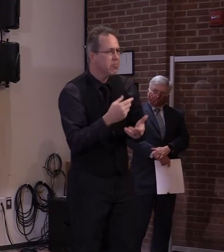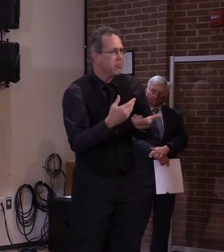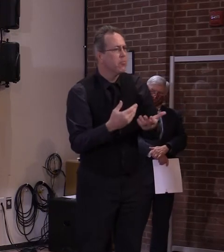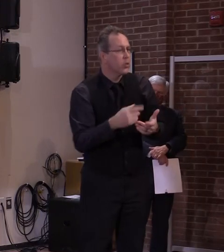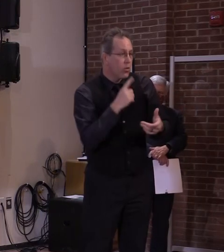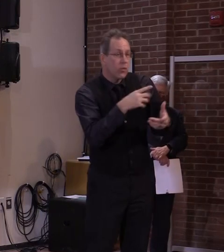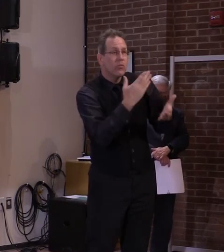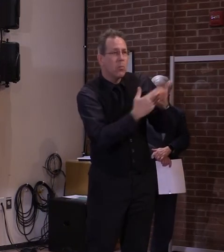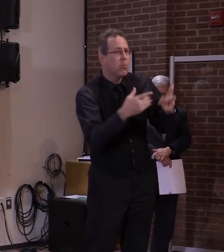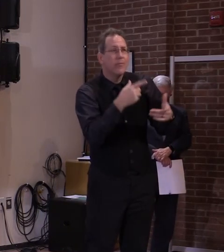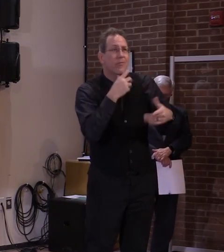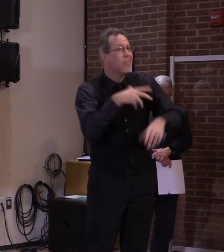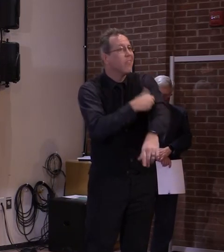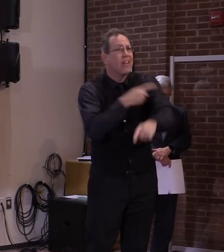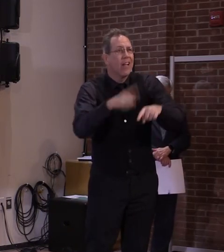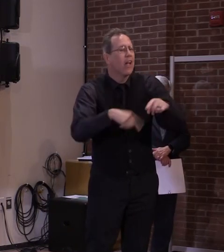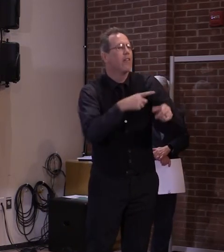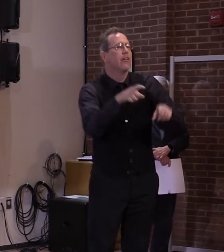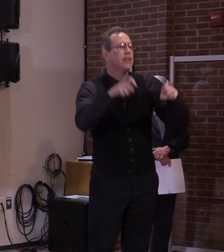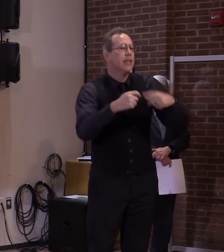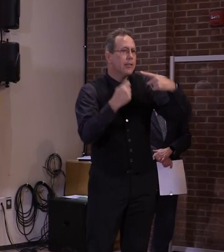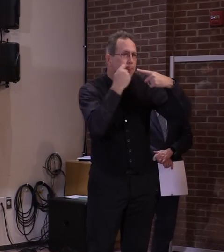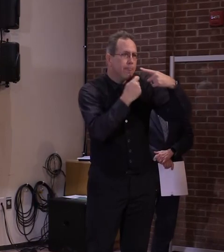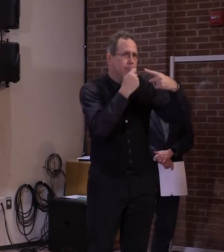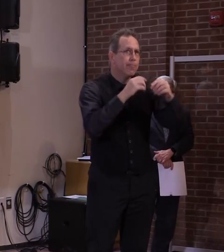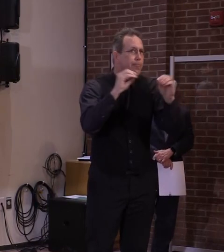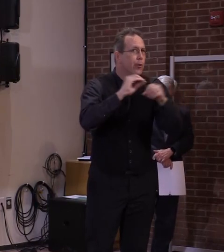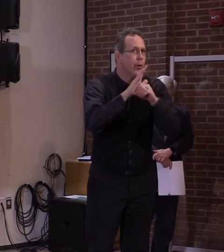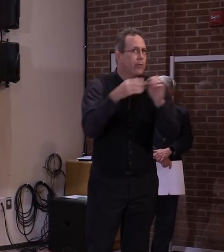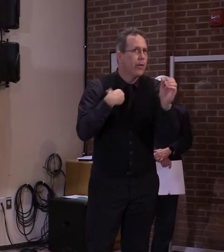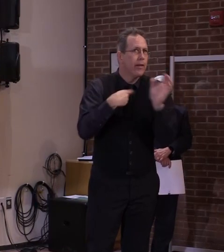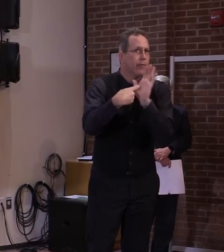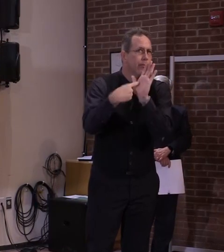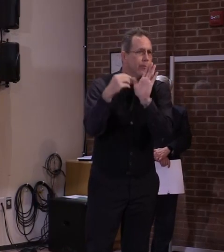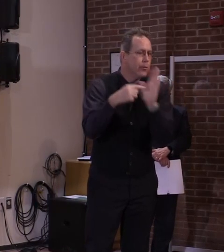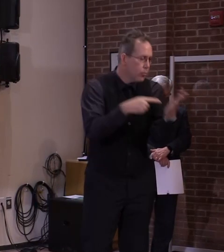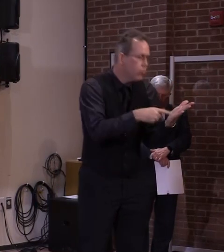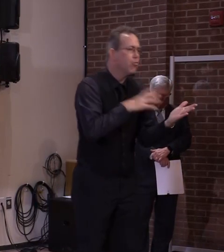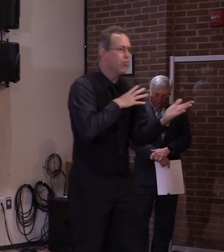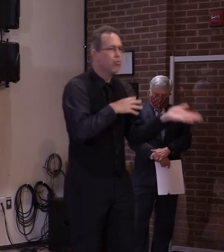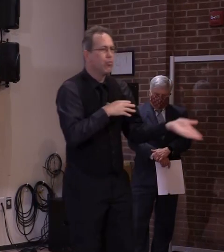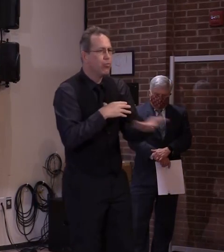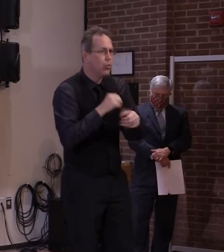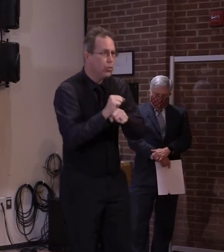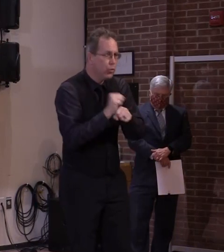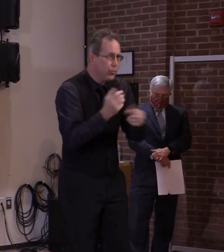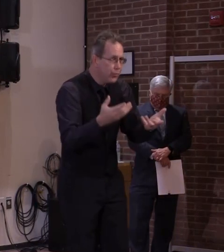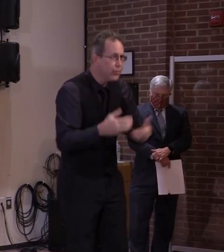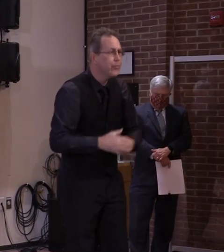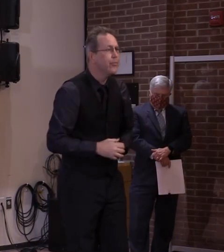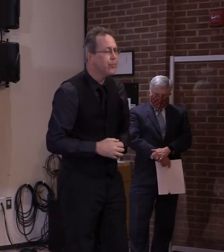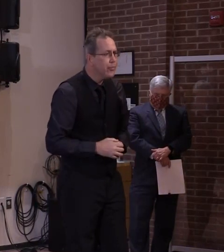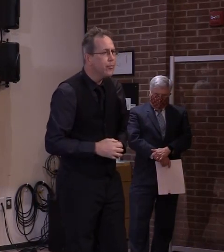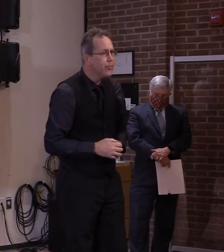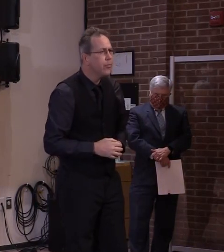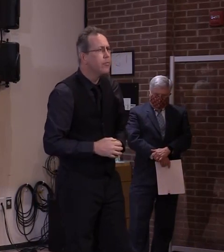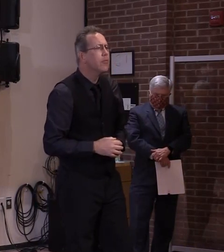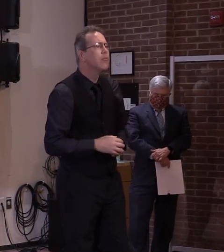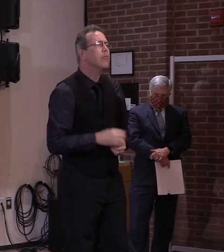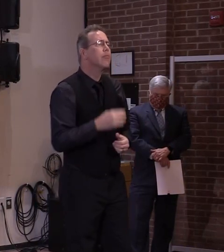rates and reduce community spread of COVID-19. It also provides customers and employees with greater peace of